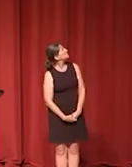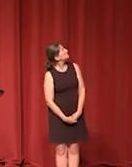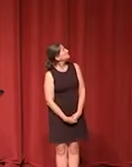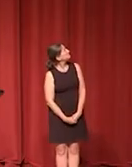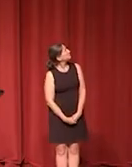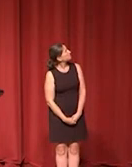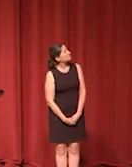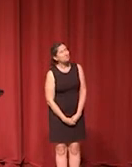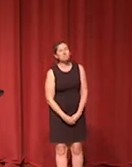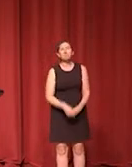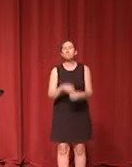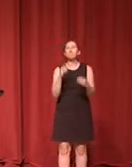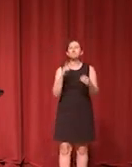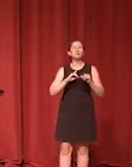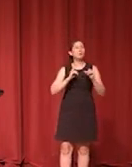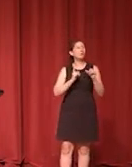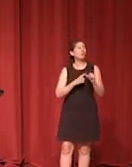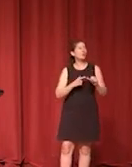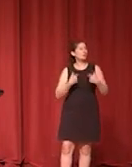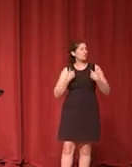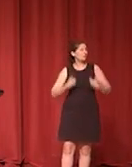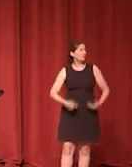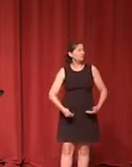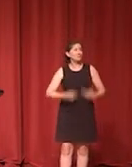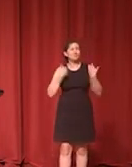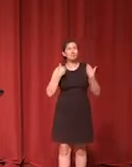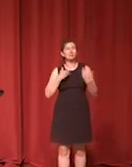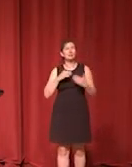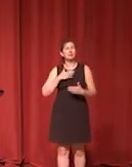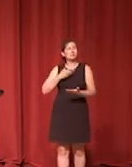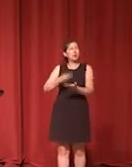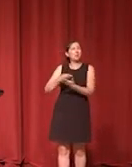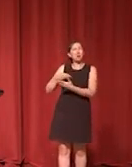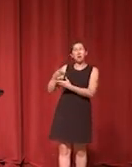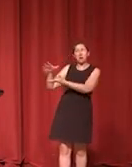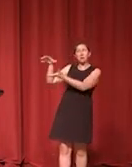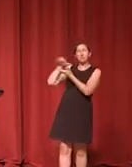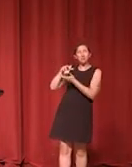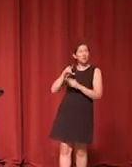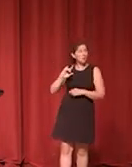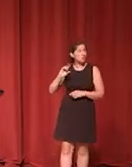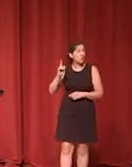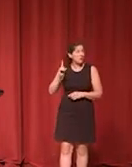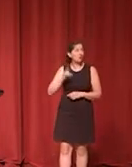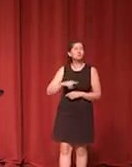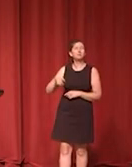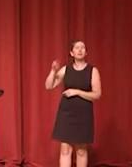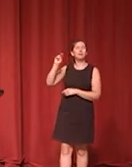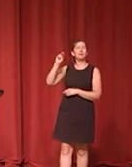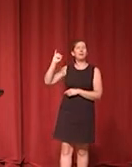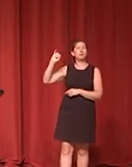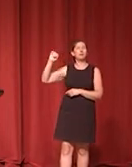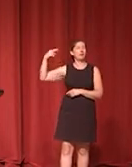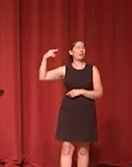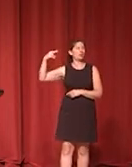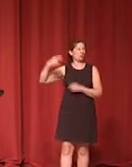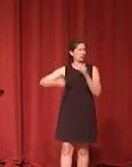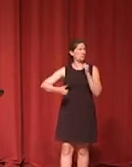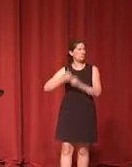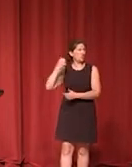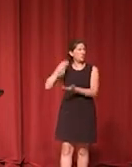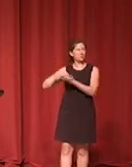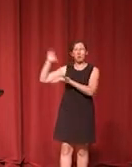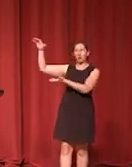So these are my disclosures, just so we're transparent. Again, most of our studies are funded by the National Institutes of National